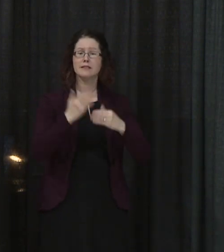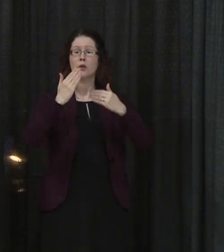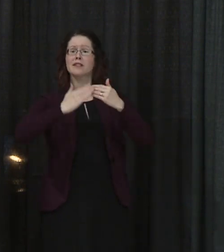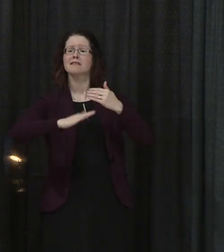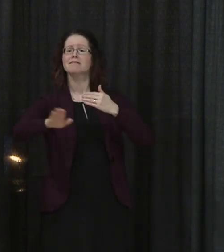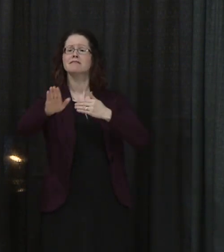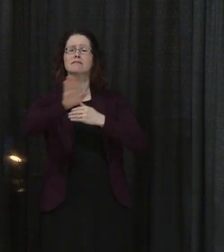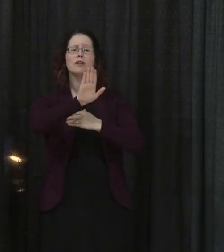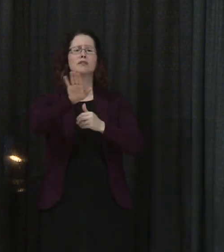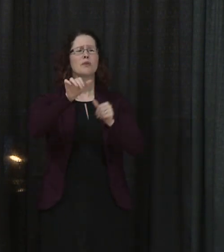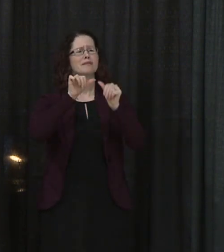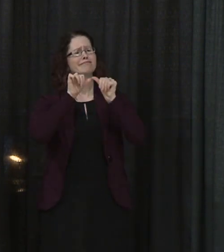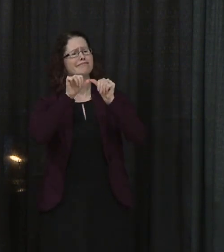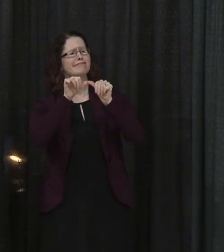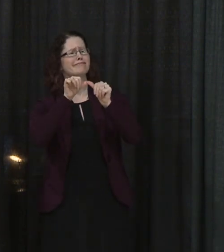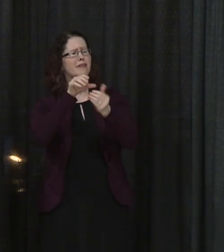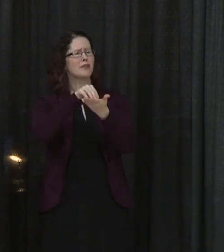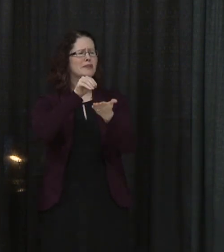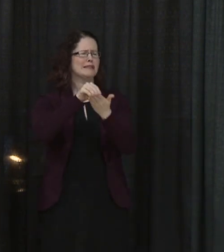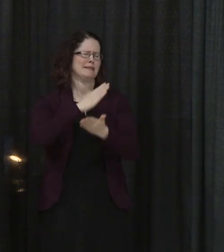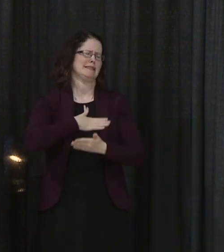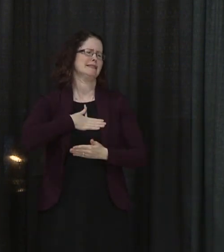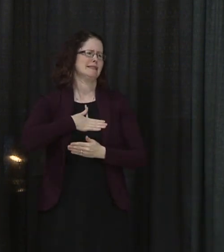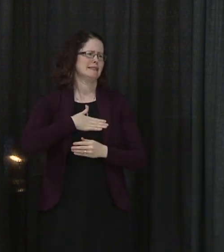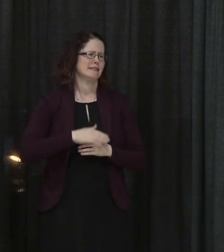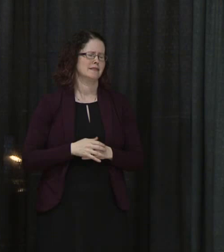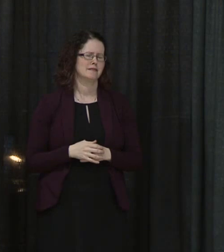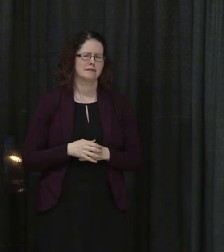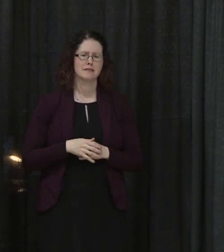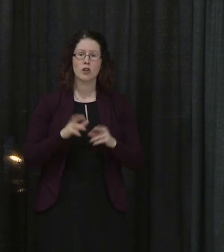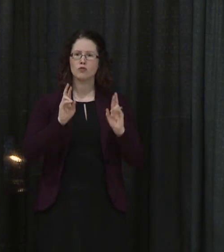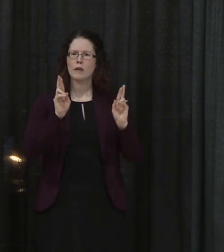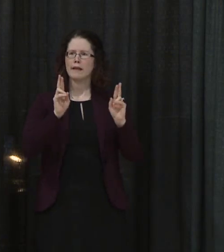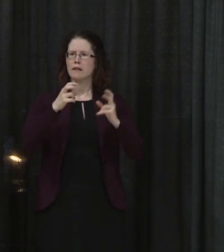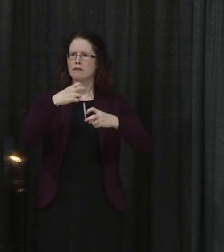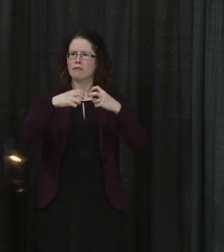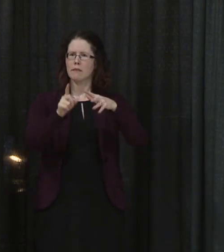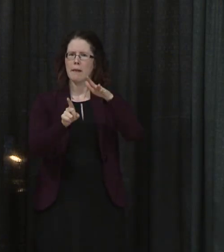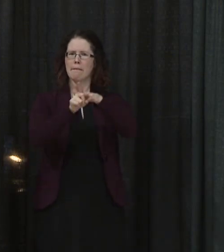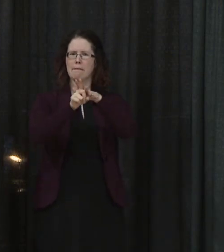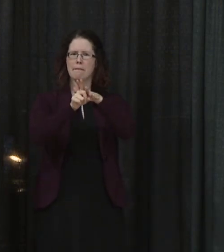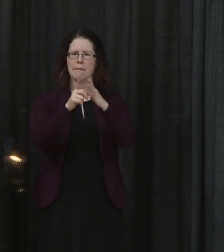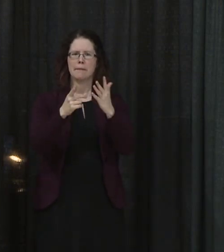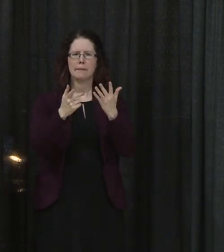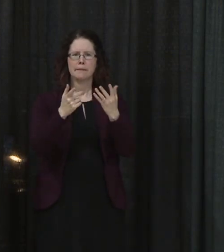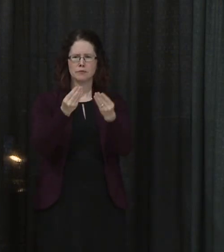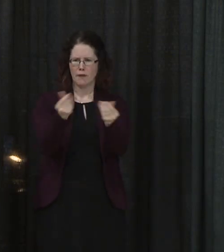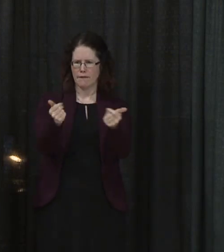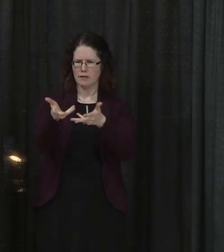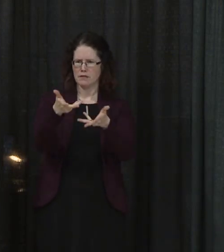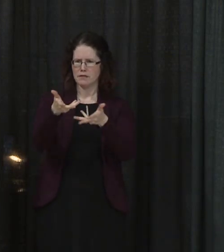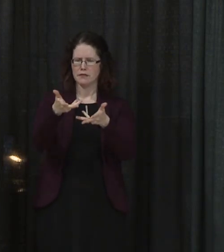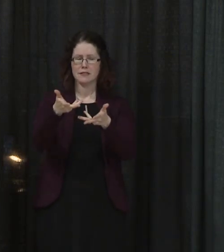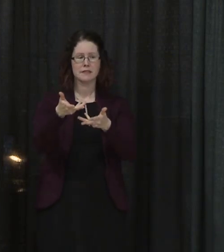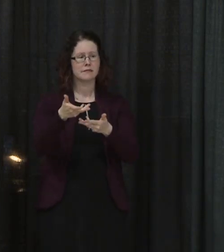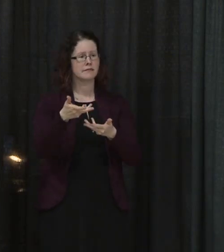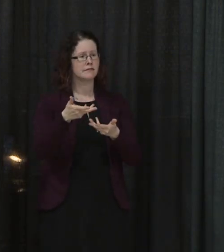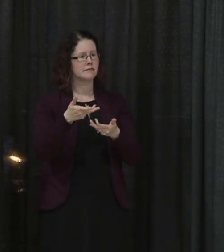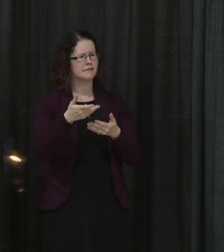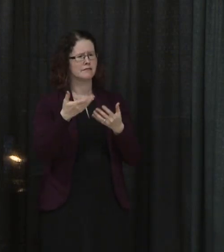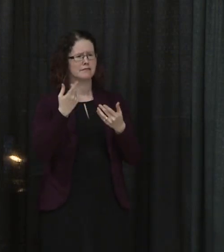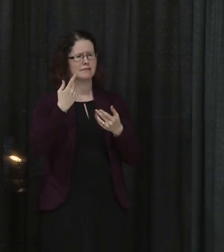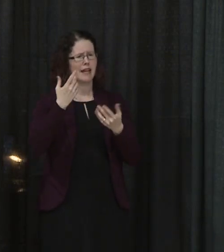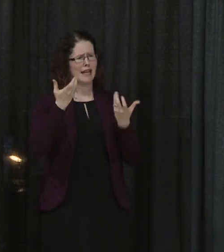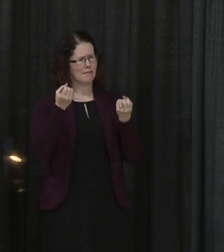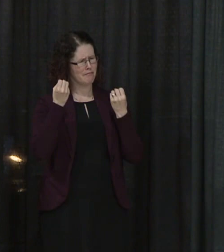learning, to always be ready when faced with the unexpected, and to always be willing to pay forward the many